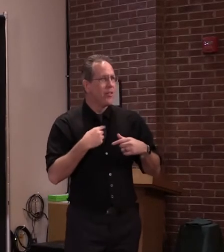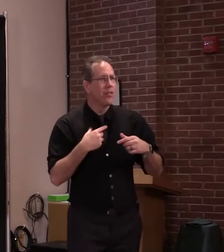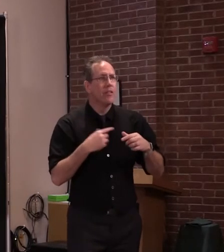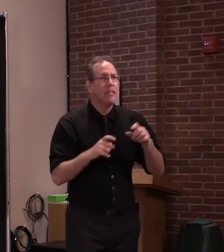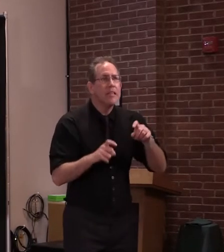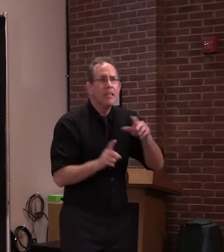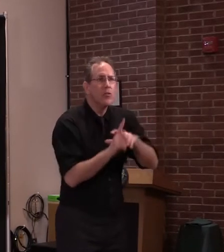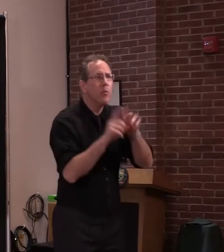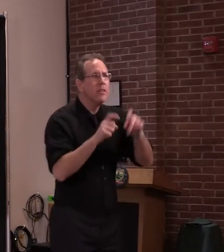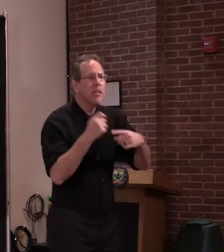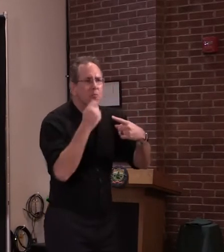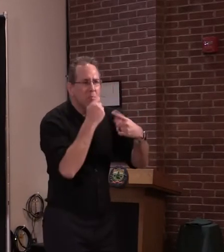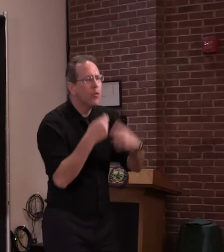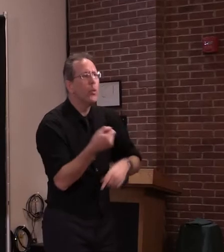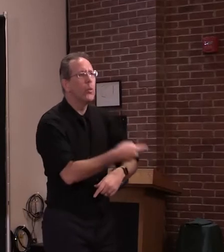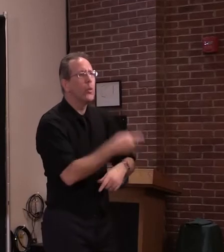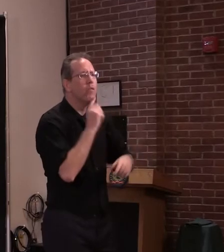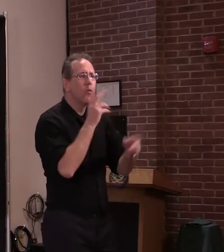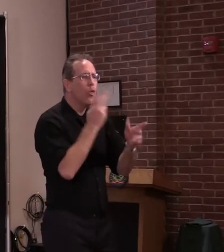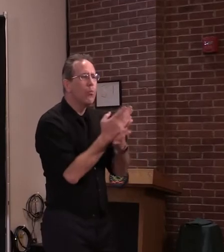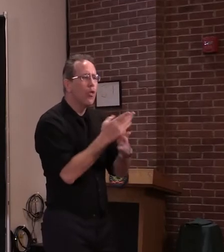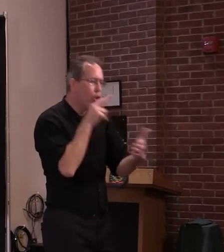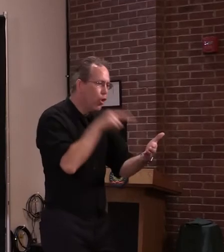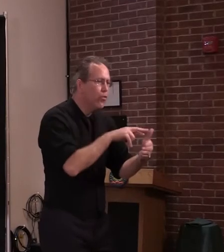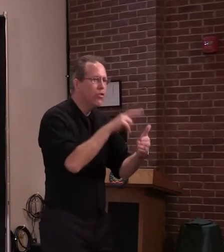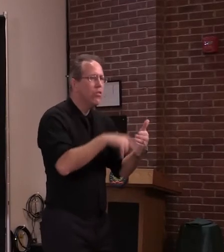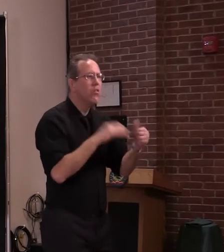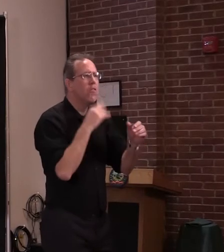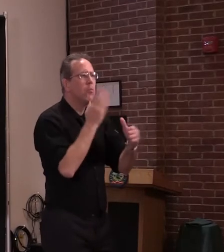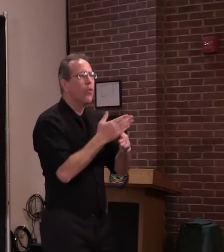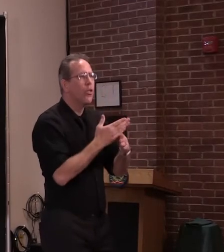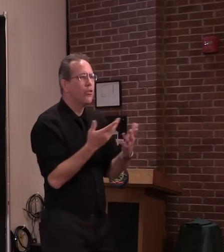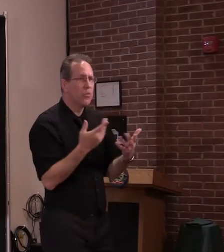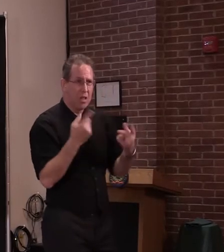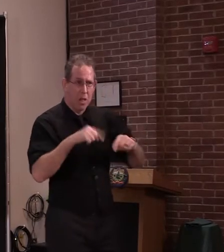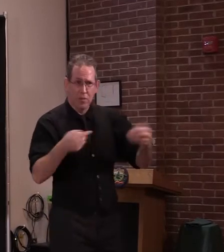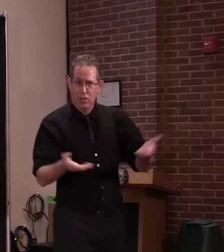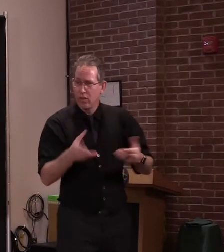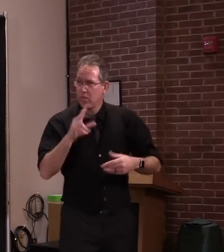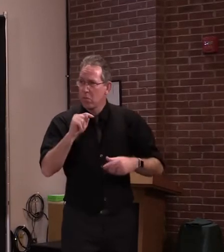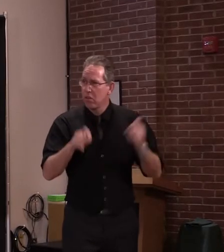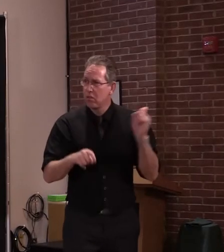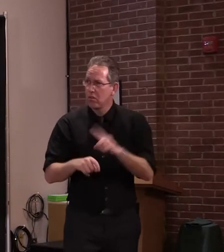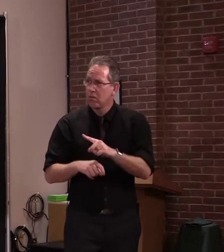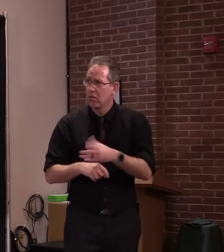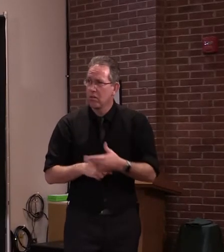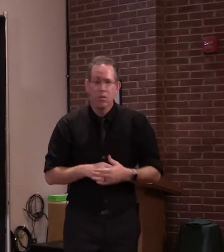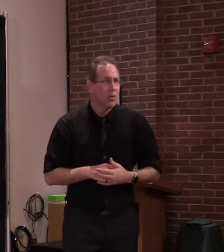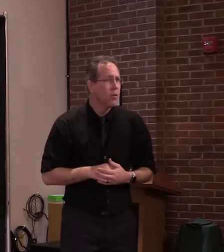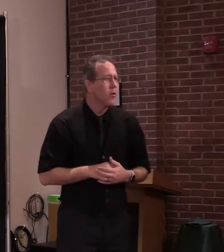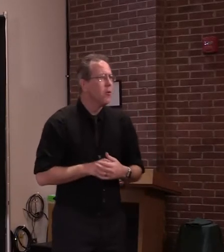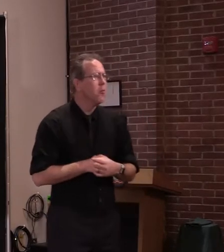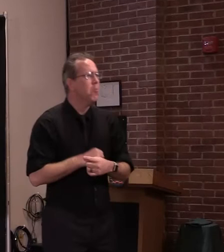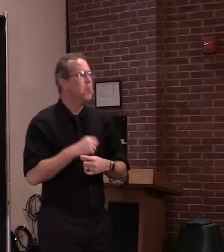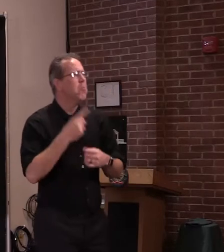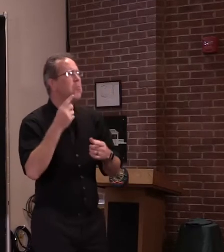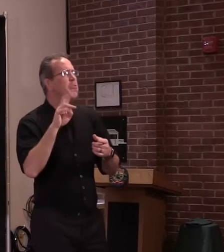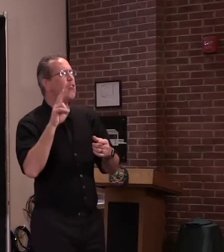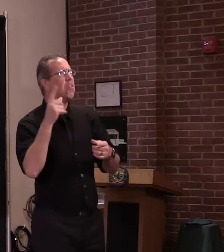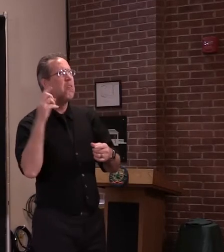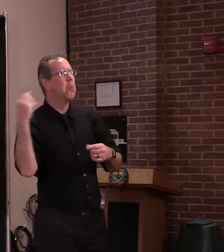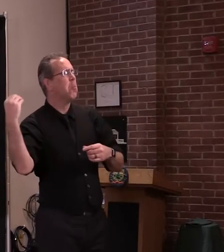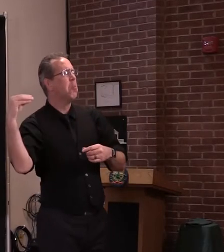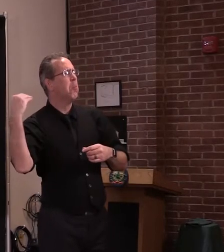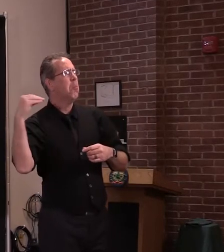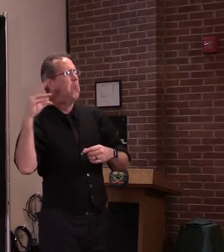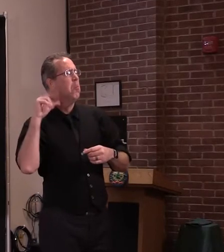I had not heard of that. I don't believe it's happening in Vermont, but I may ask others to weigh in if they've heard anything. Nothing